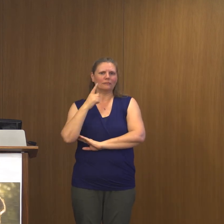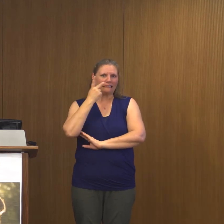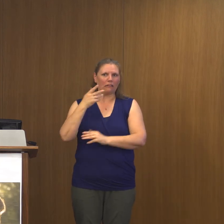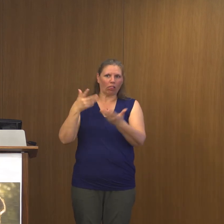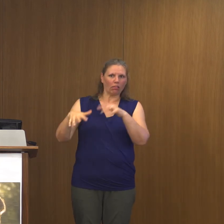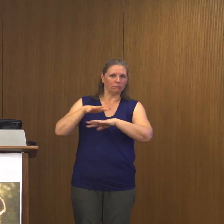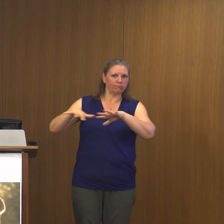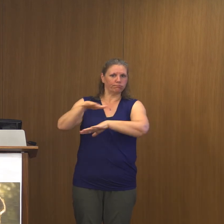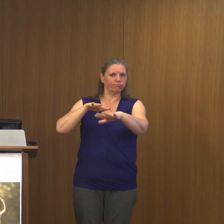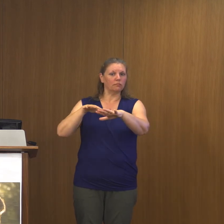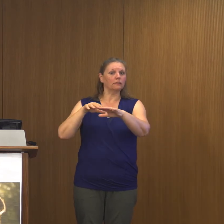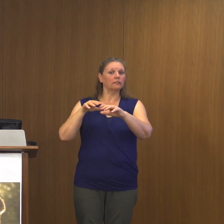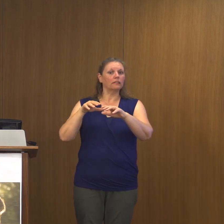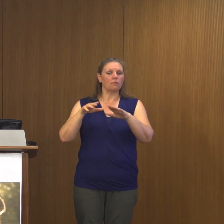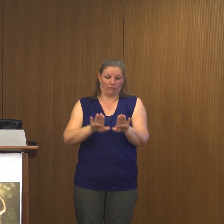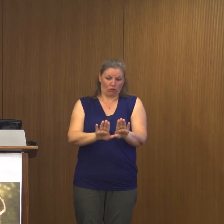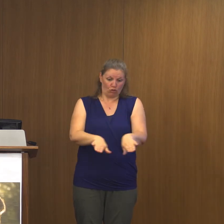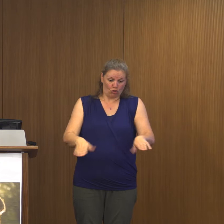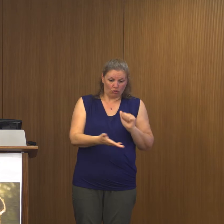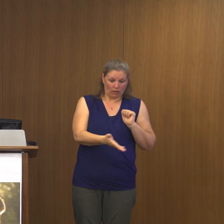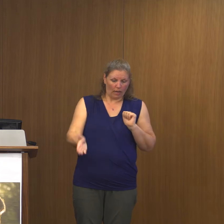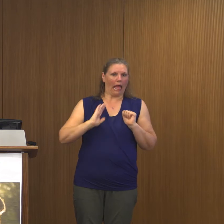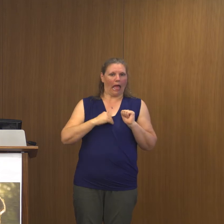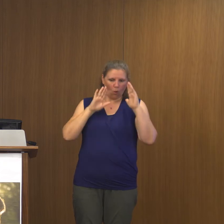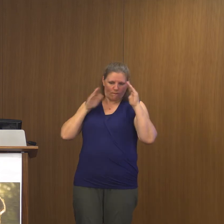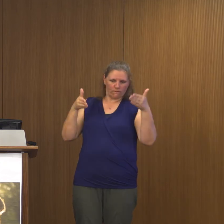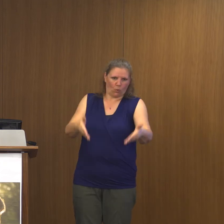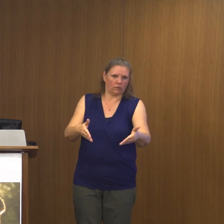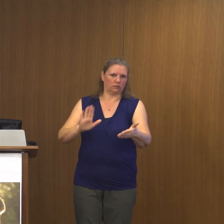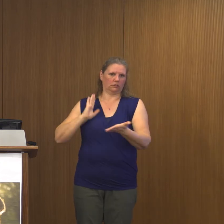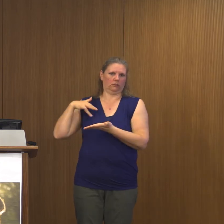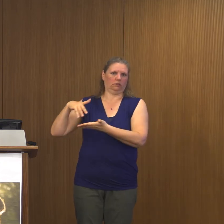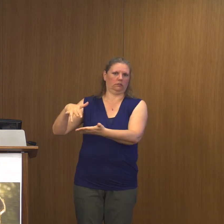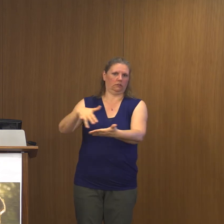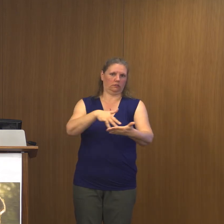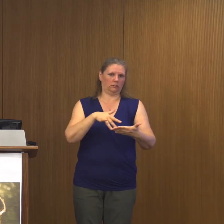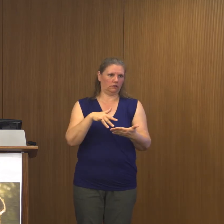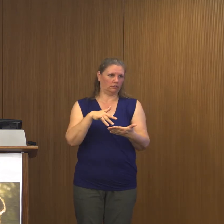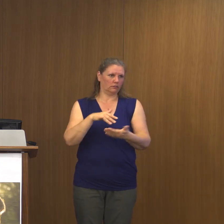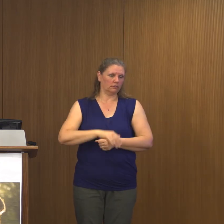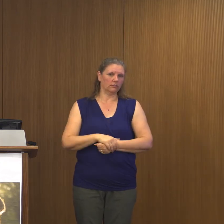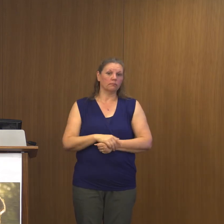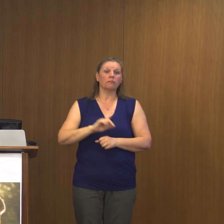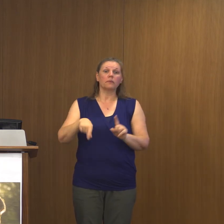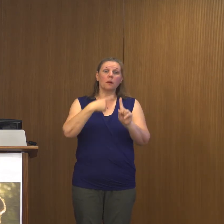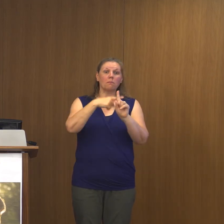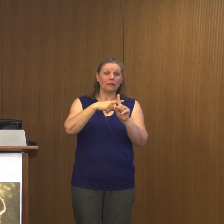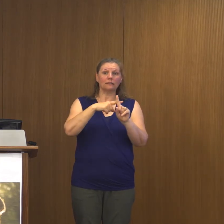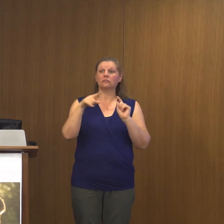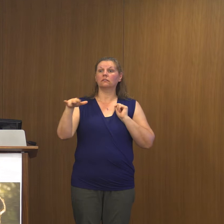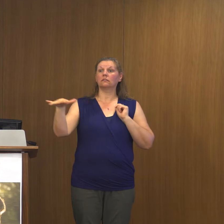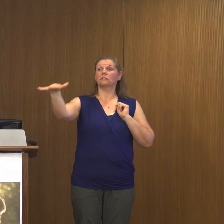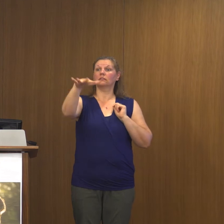So these children are the focus of our research programs, but they are also children who are out there,